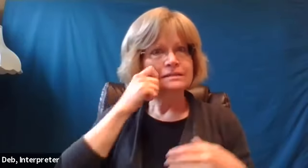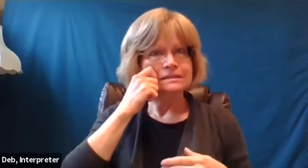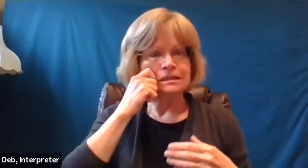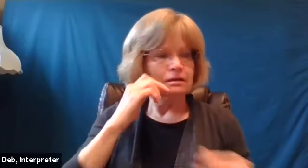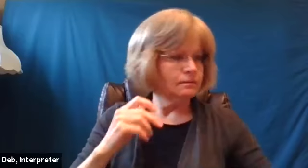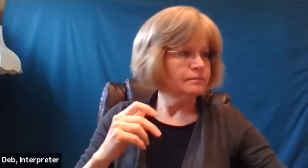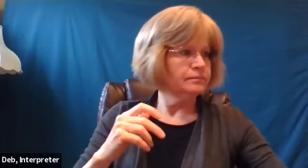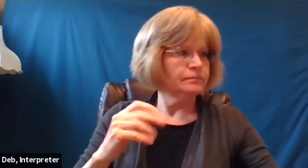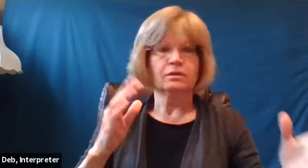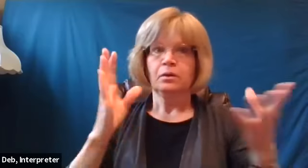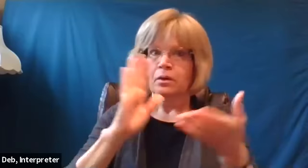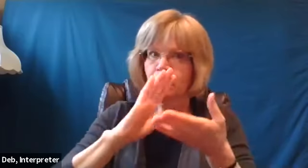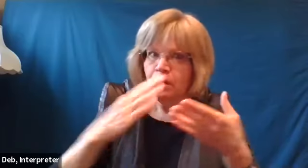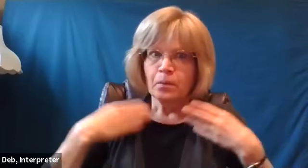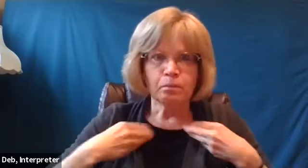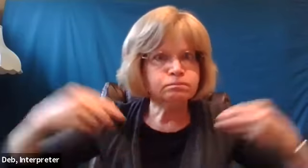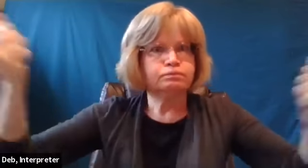clean.